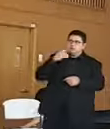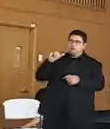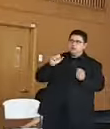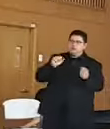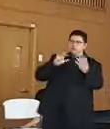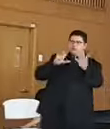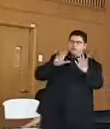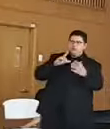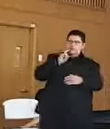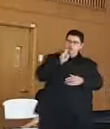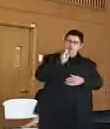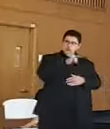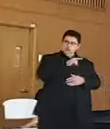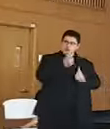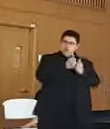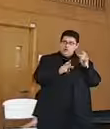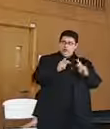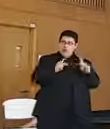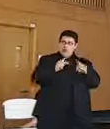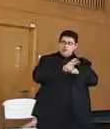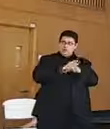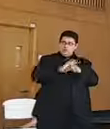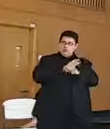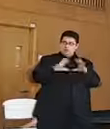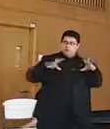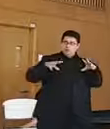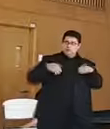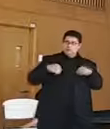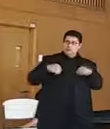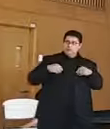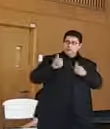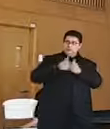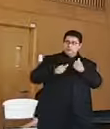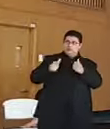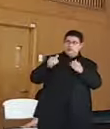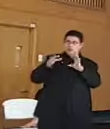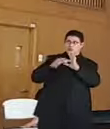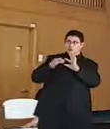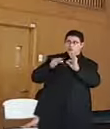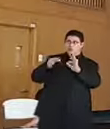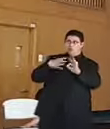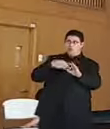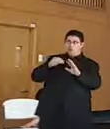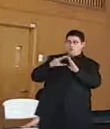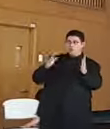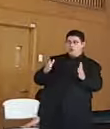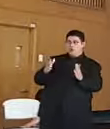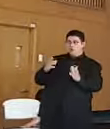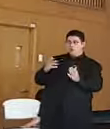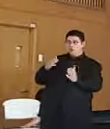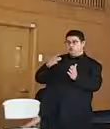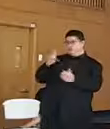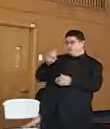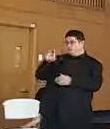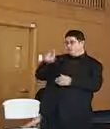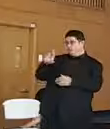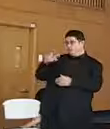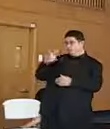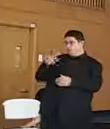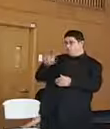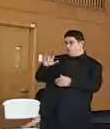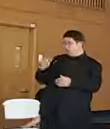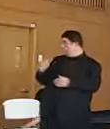or anybody in the county received any word from the White House? And Dr. Garza, yeah, well, you know that, Dr. Garza can